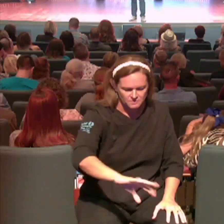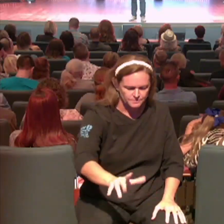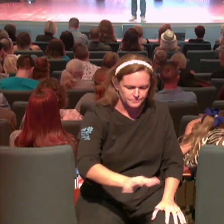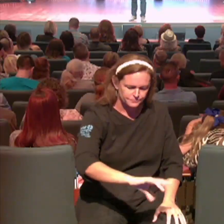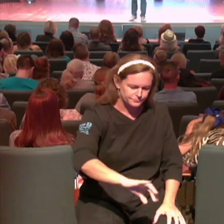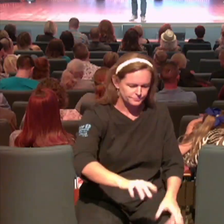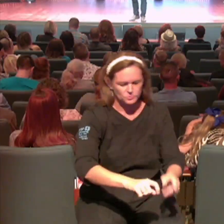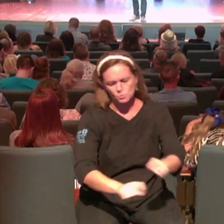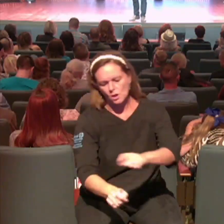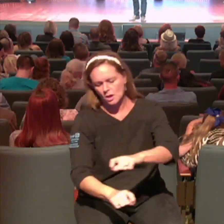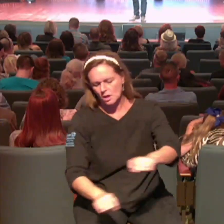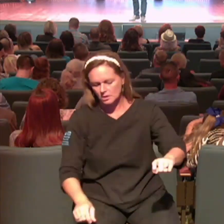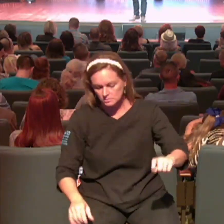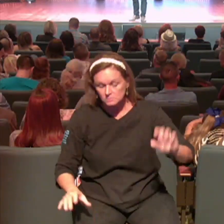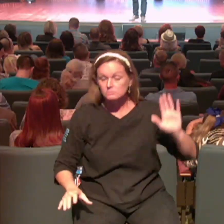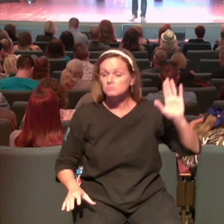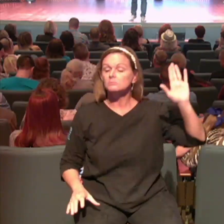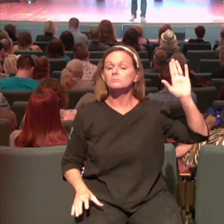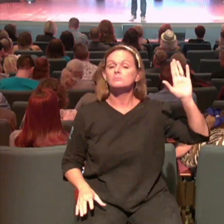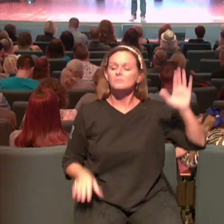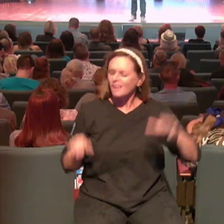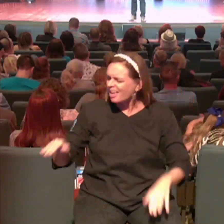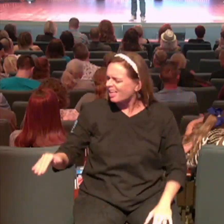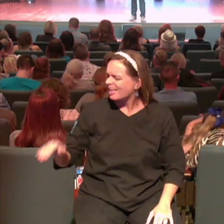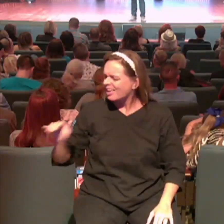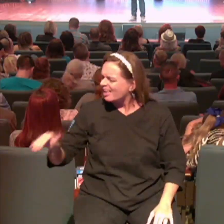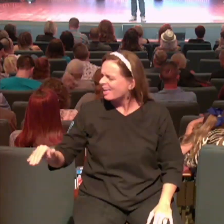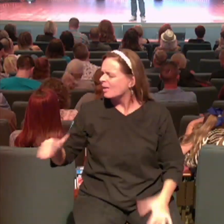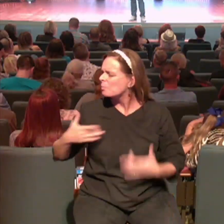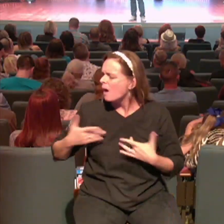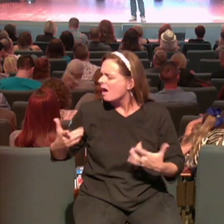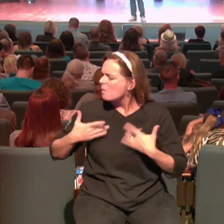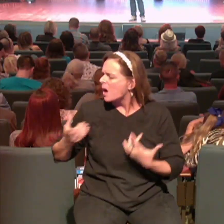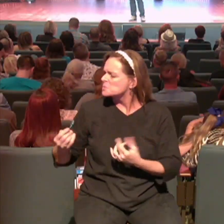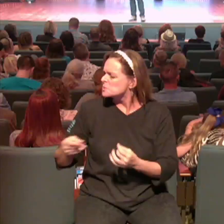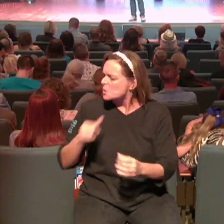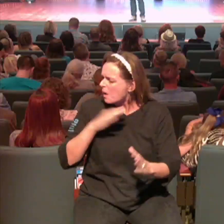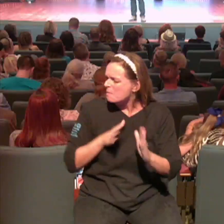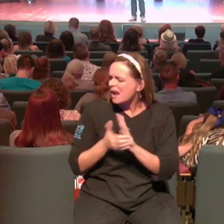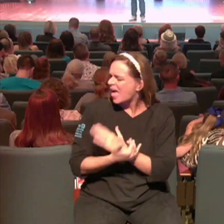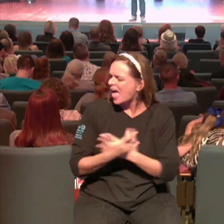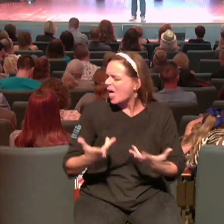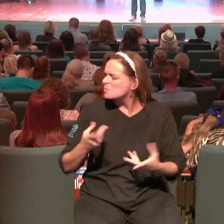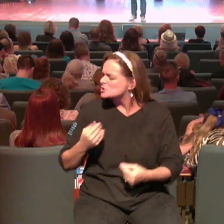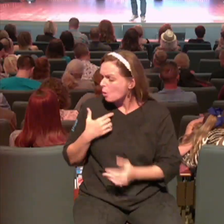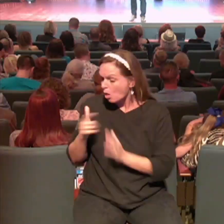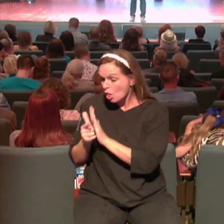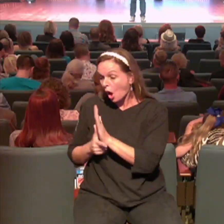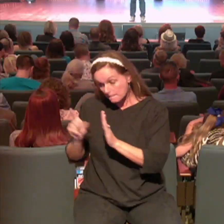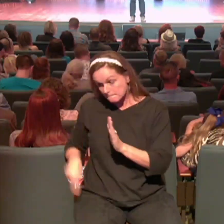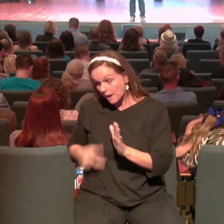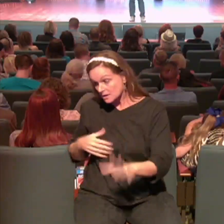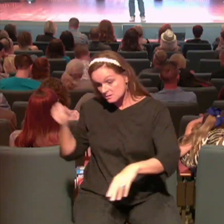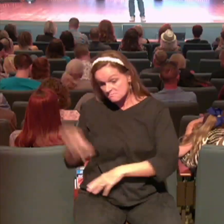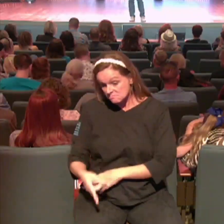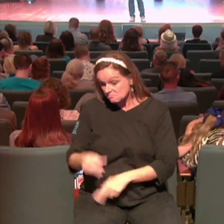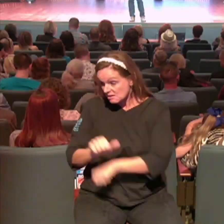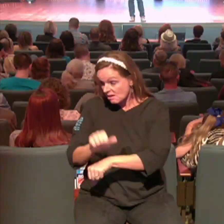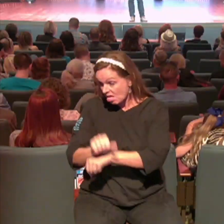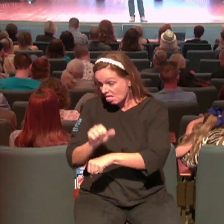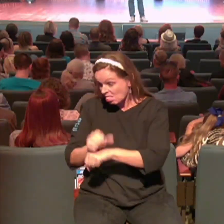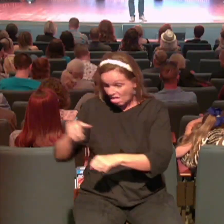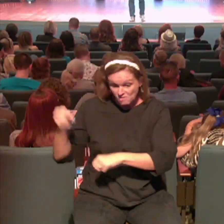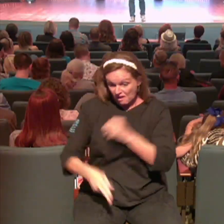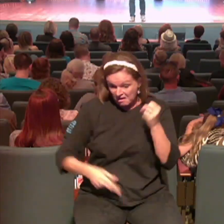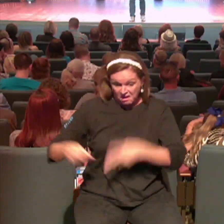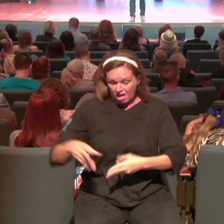all right, but let the one who has never sinned throw the first stone, or let him who is without sin cast the first stone. Then he stooped down